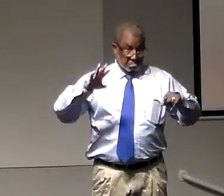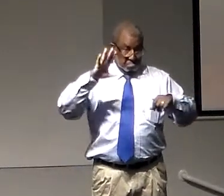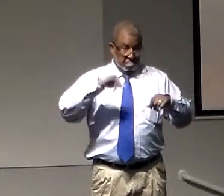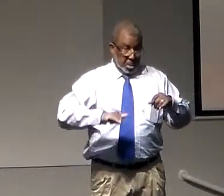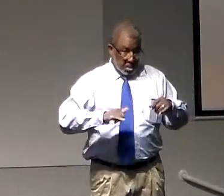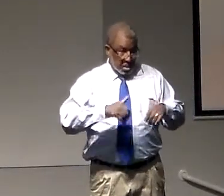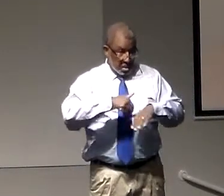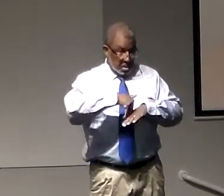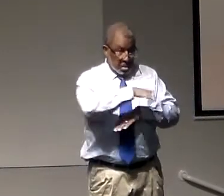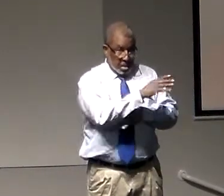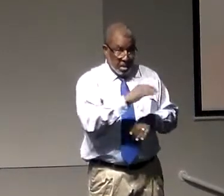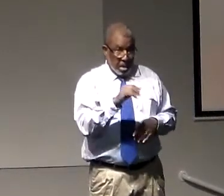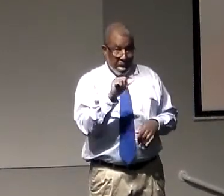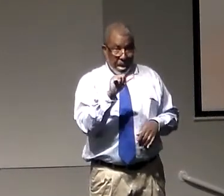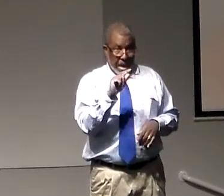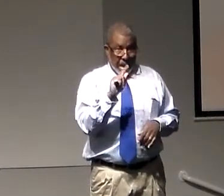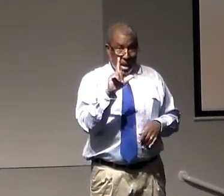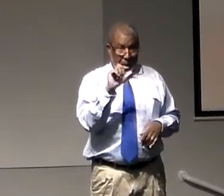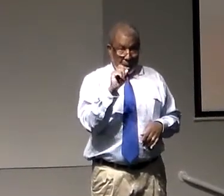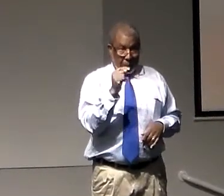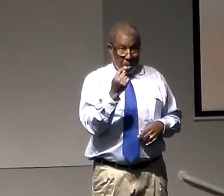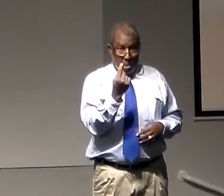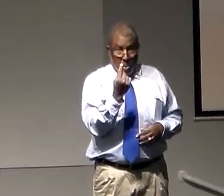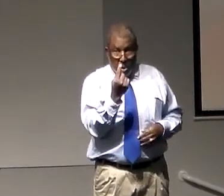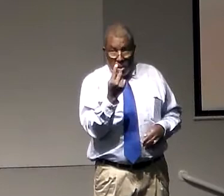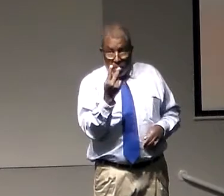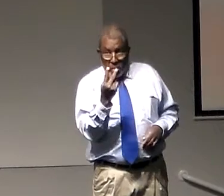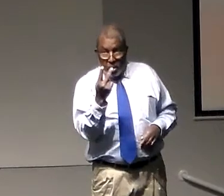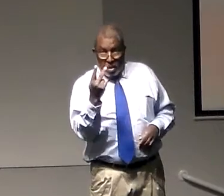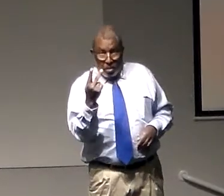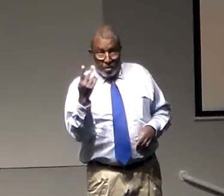for Kenya's deaf people?